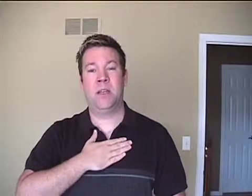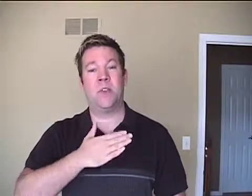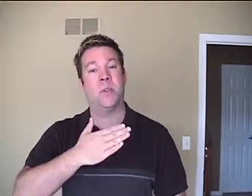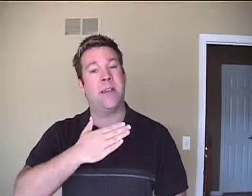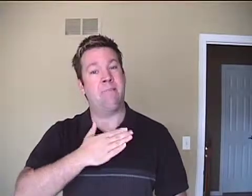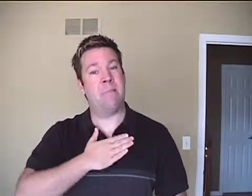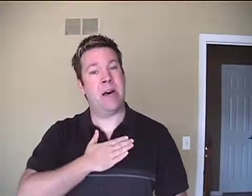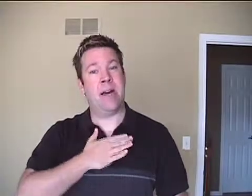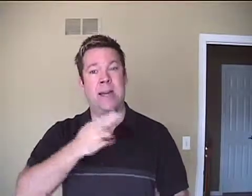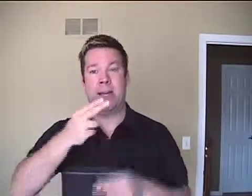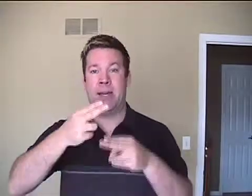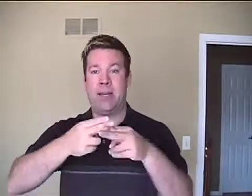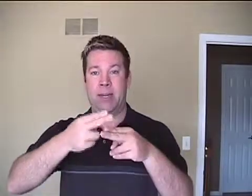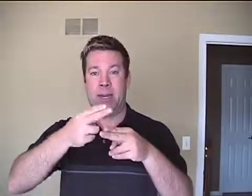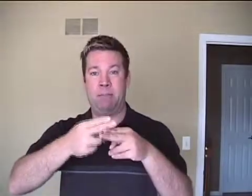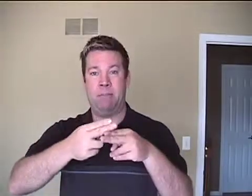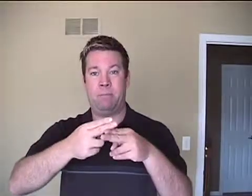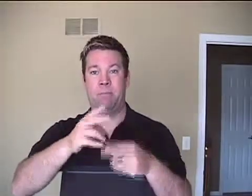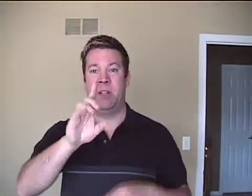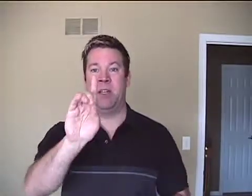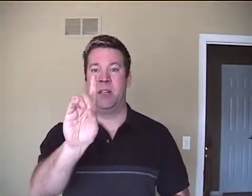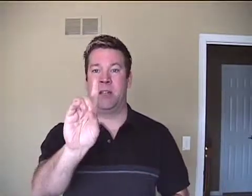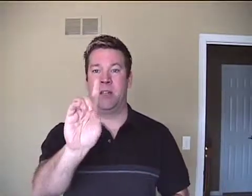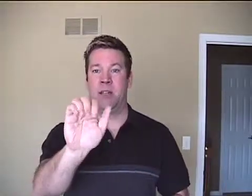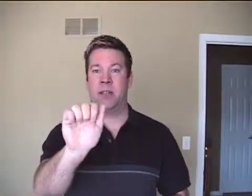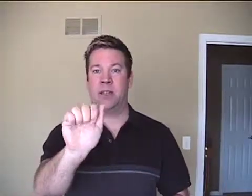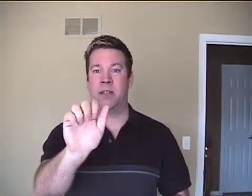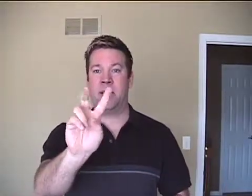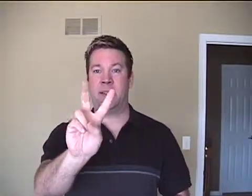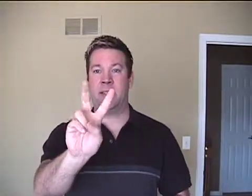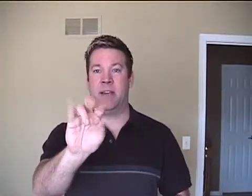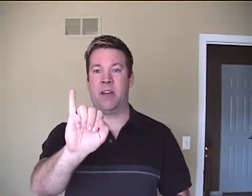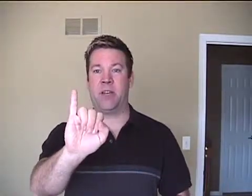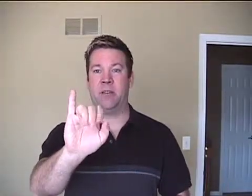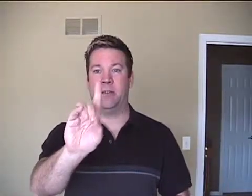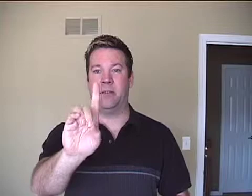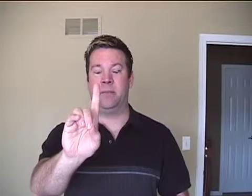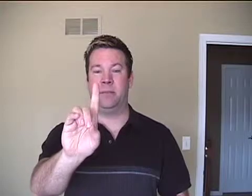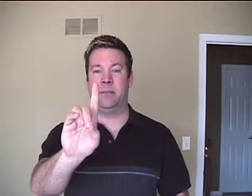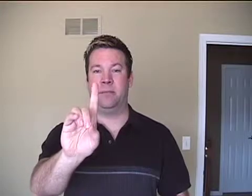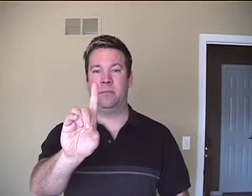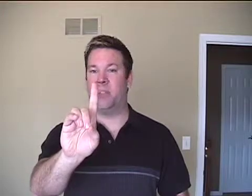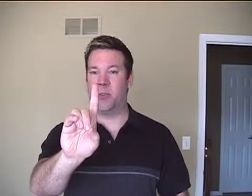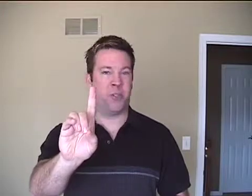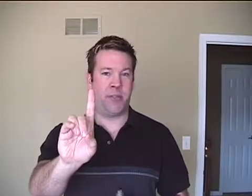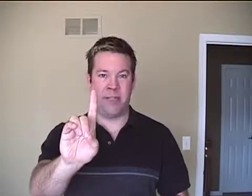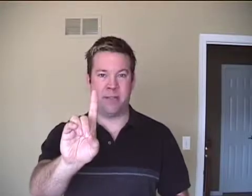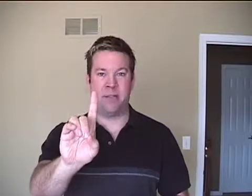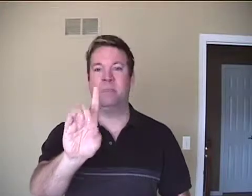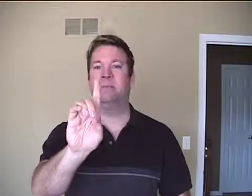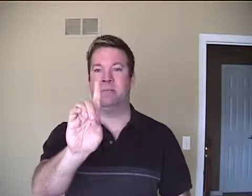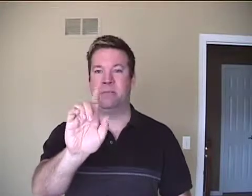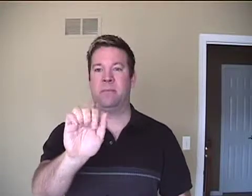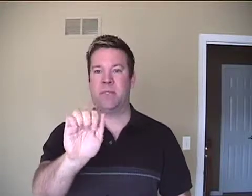So it's my name is David. You don't do is.